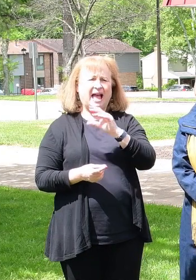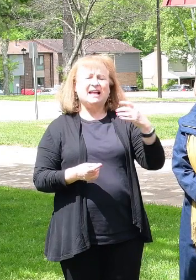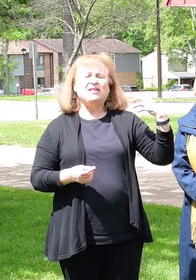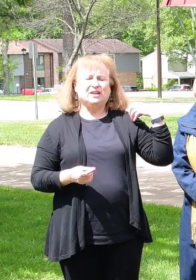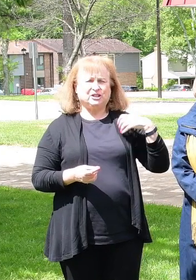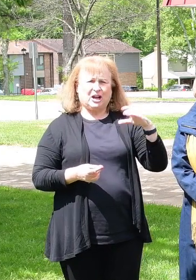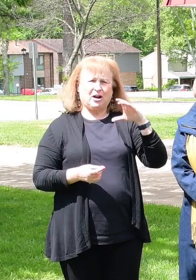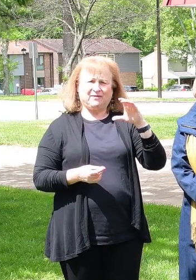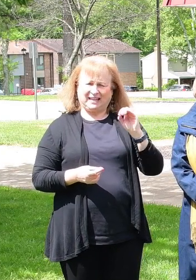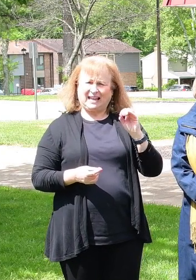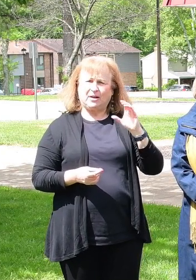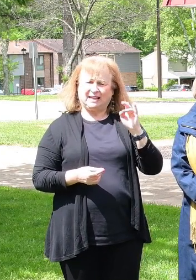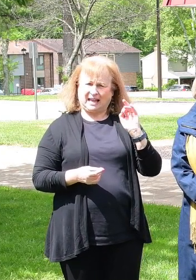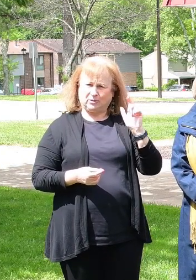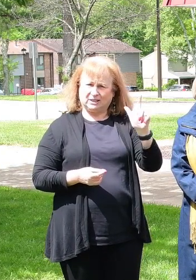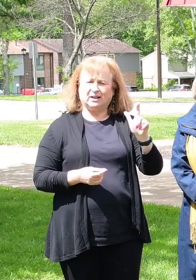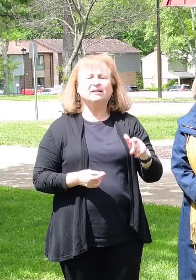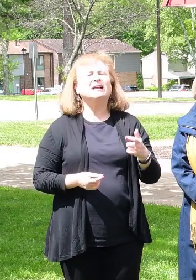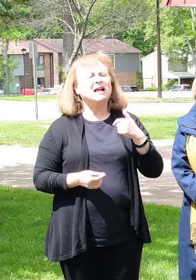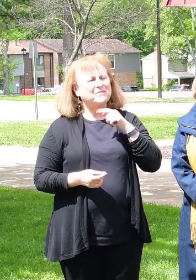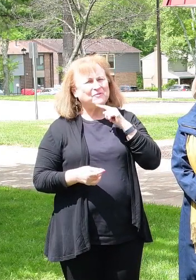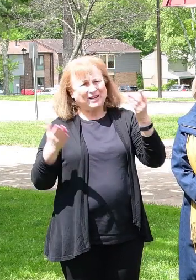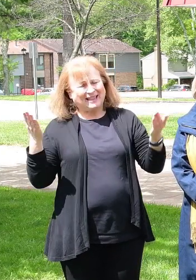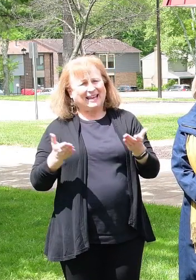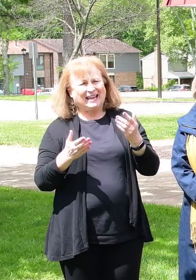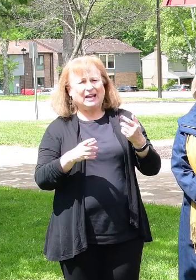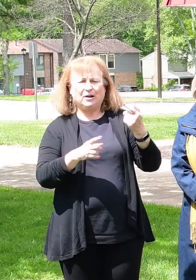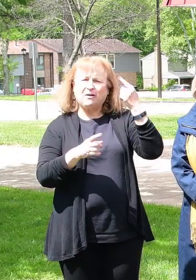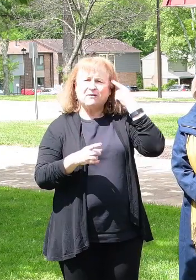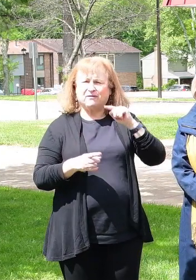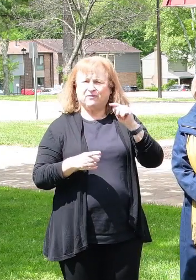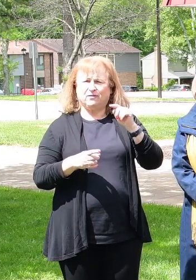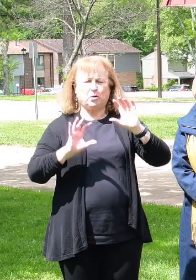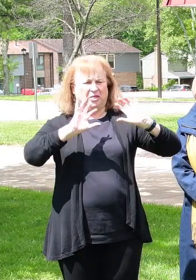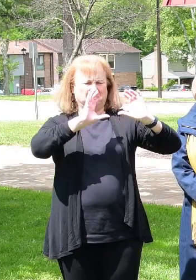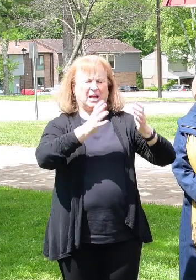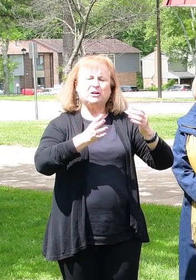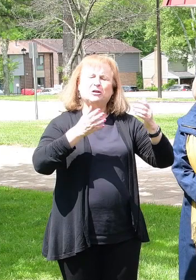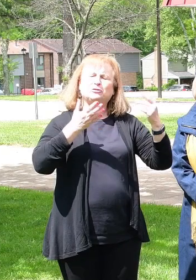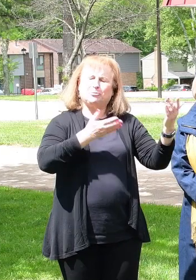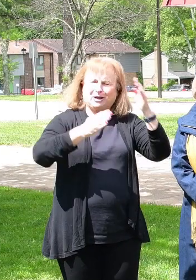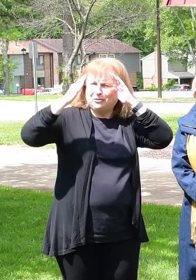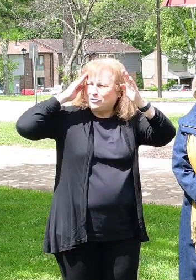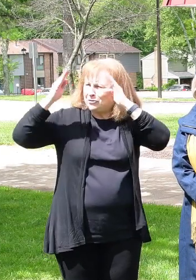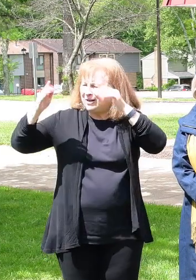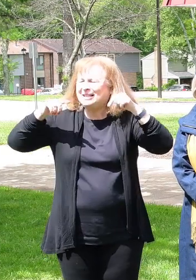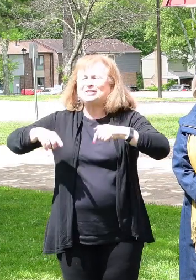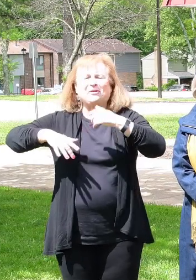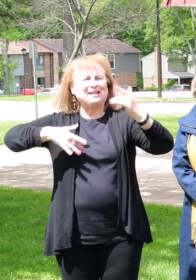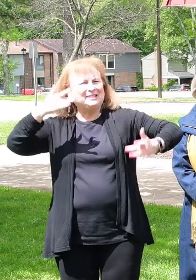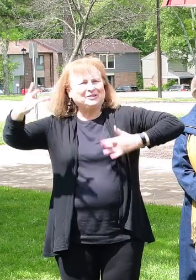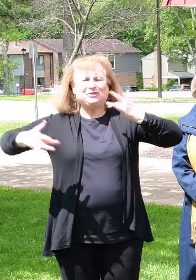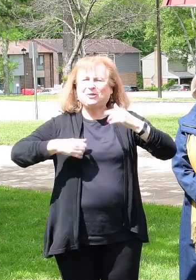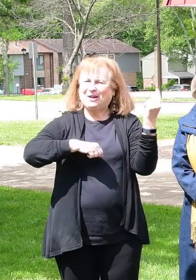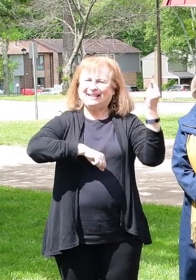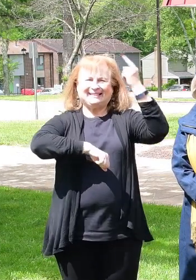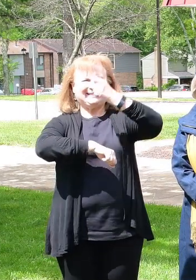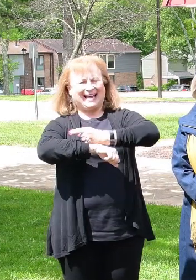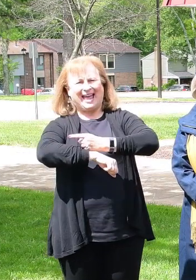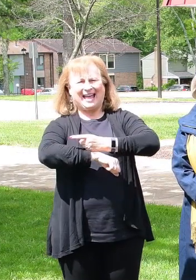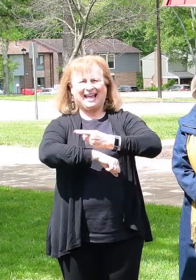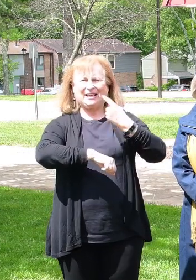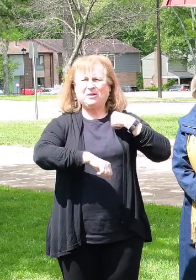chair of the County Council. I'm really here on behalf of the body to bring greetings on this joyous day.